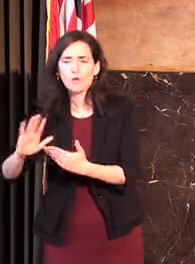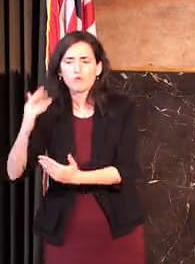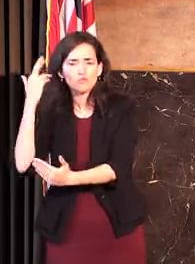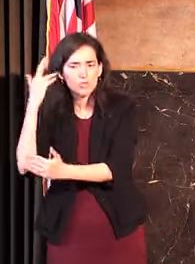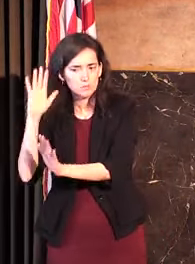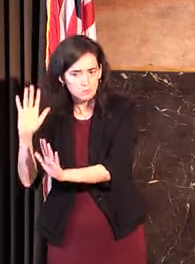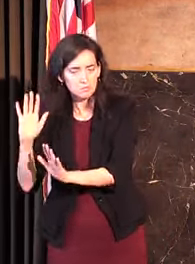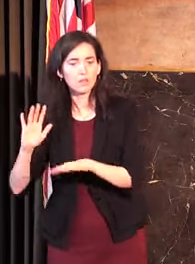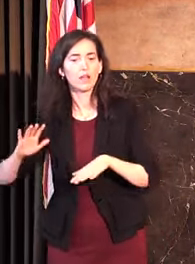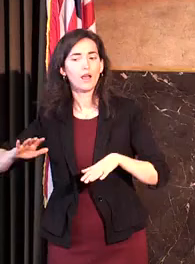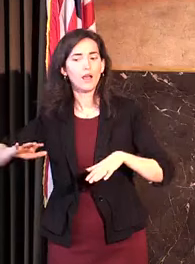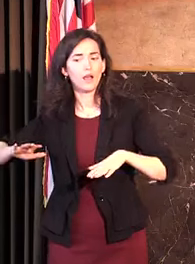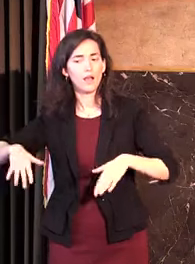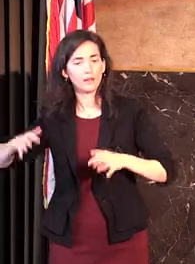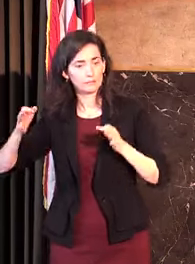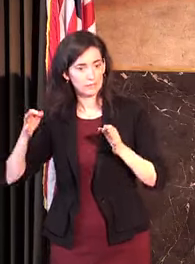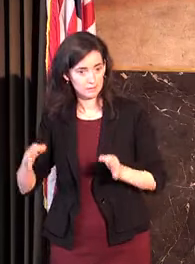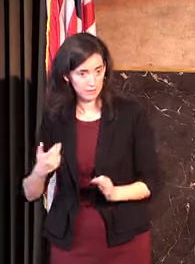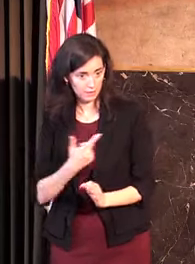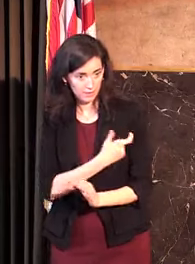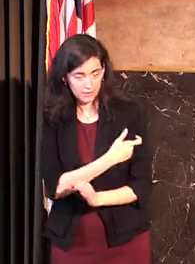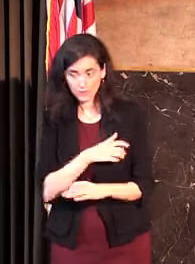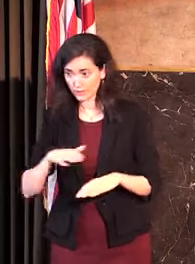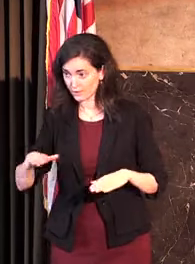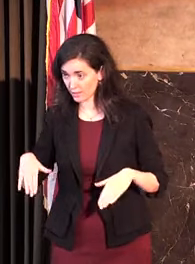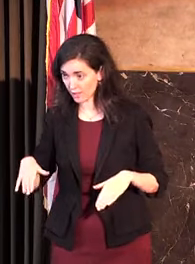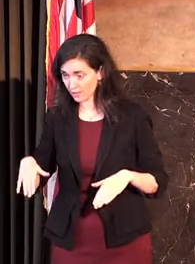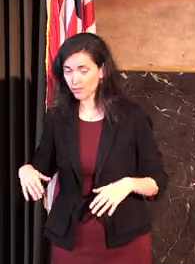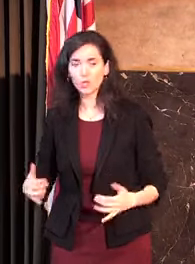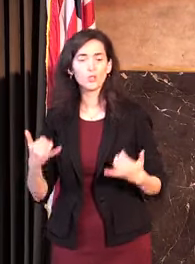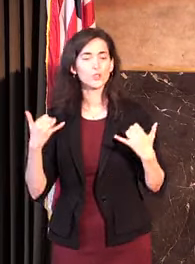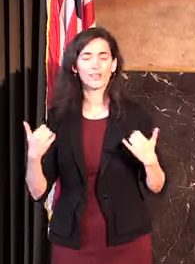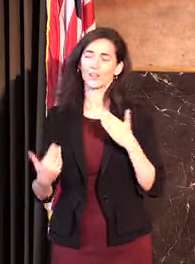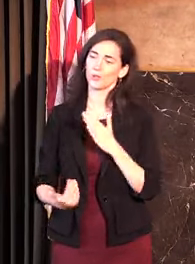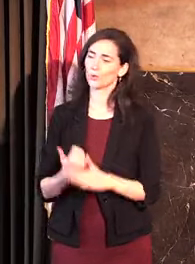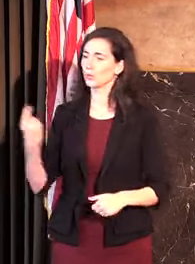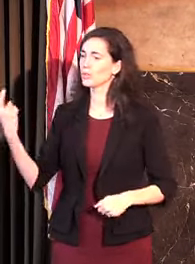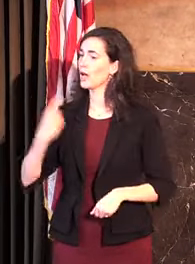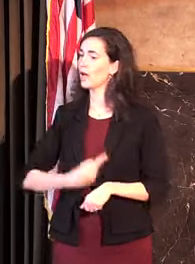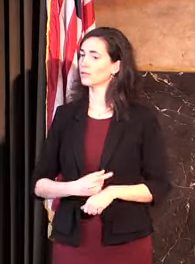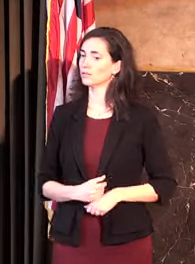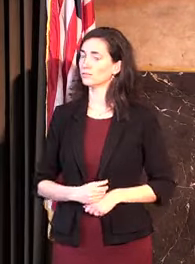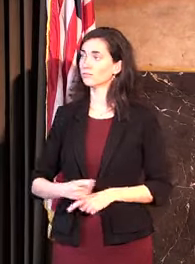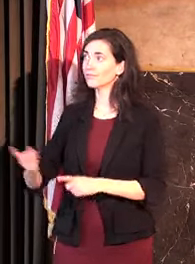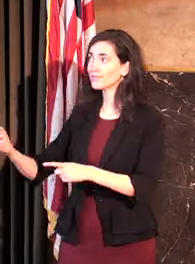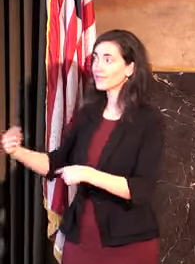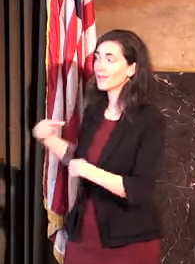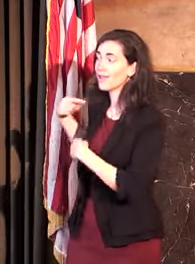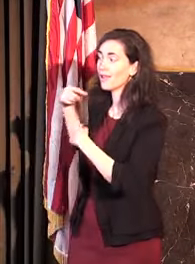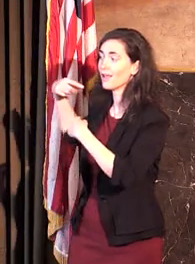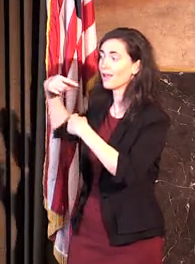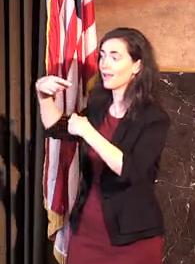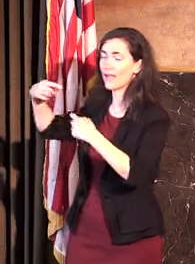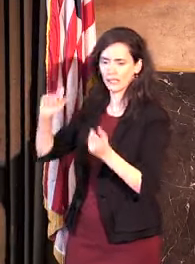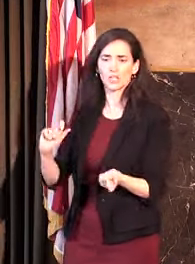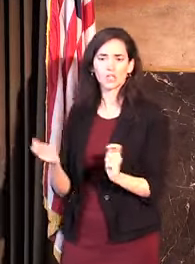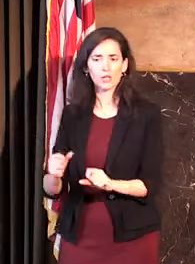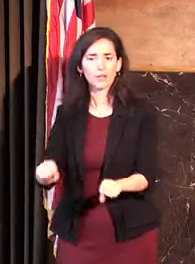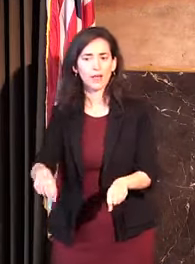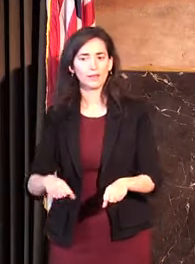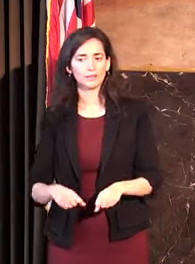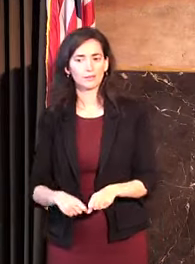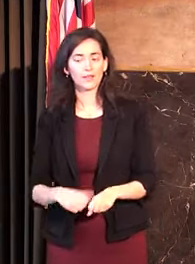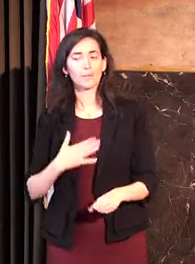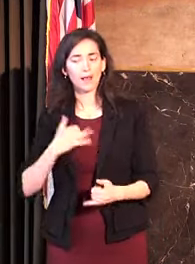reason, decided to be vaccinated, today is a new day. And just end with this